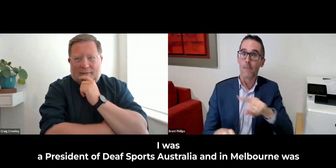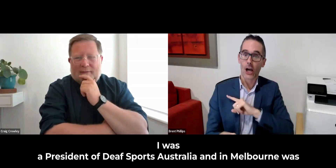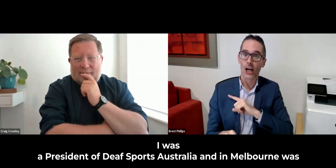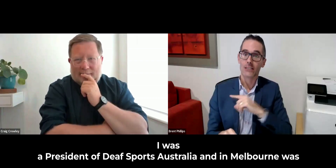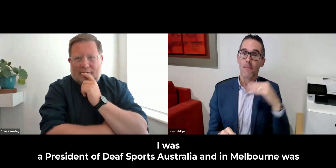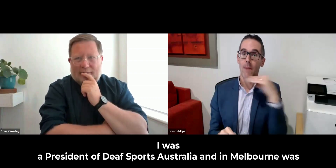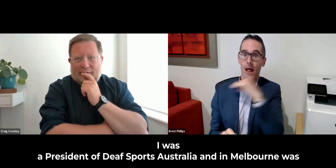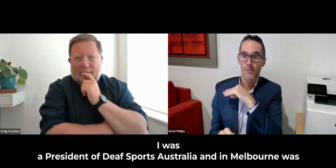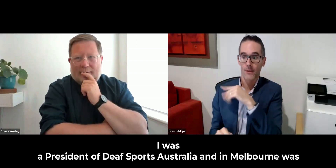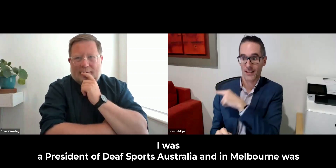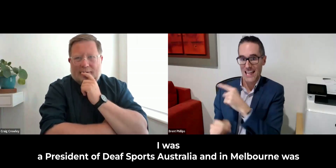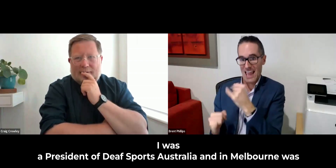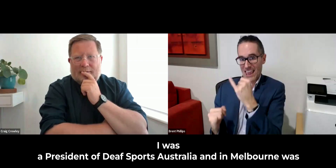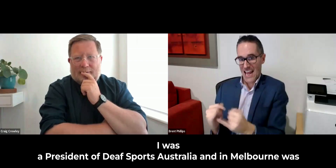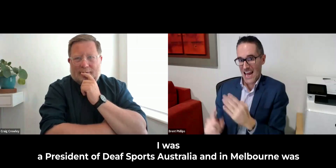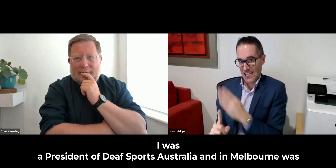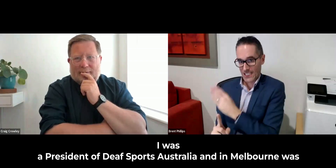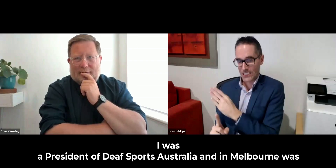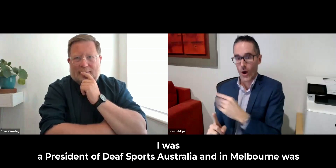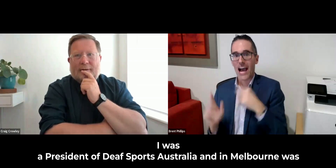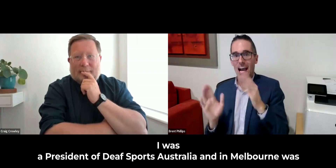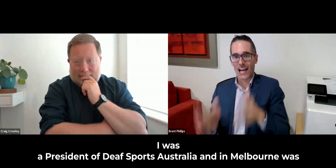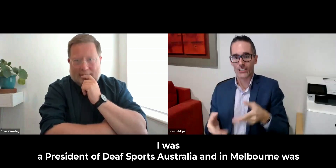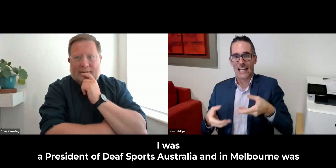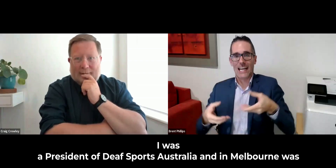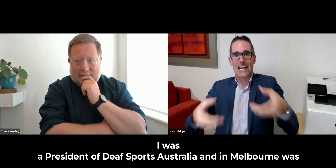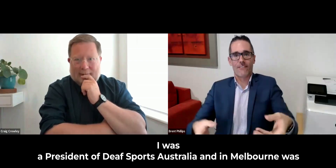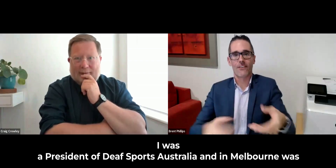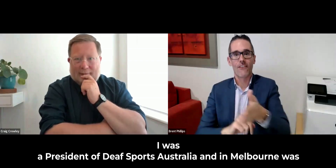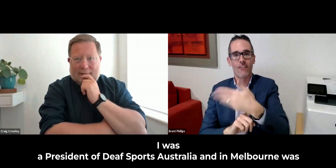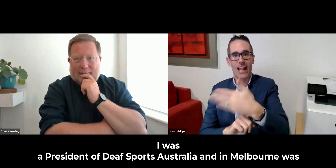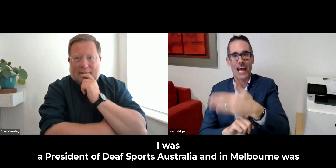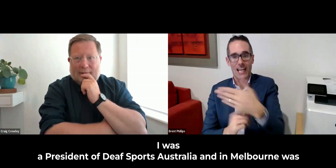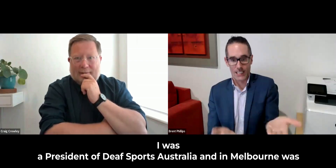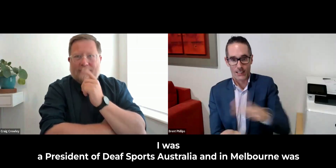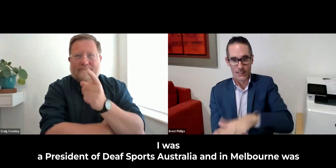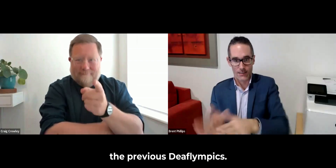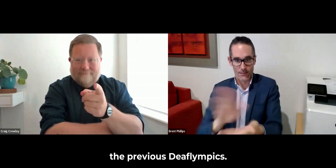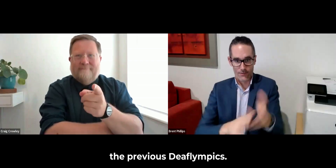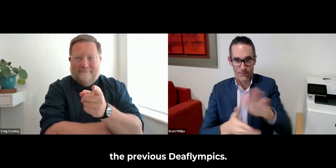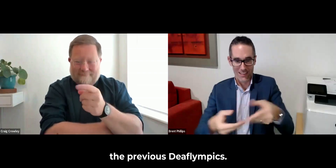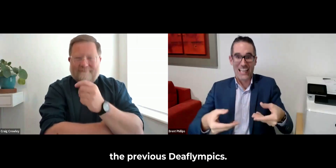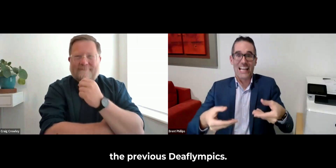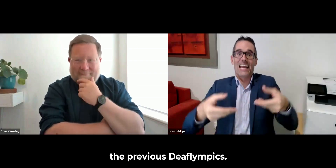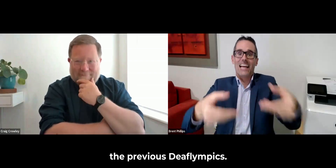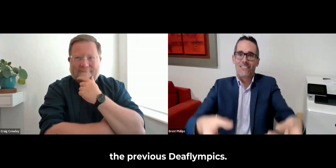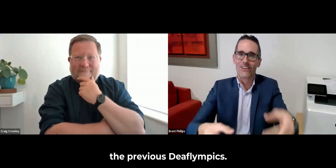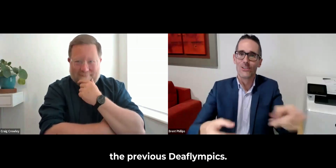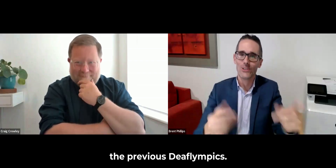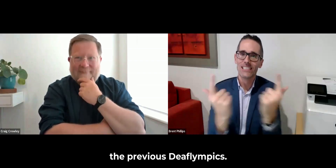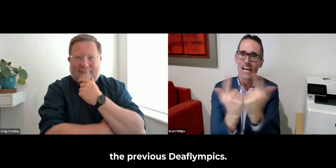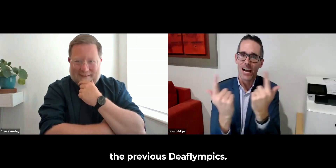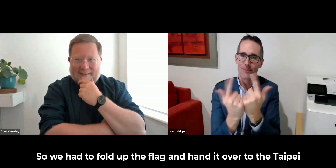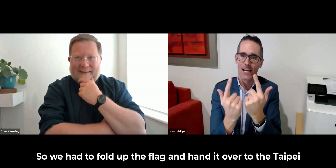Deaf Sports Australia, and in Melbourne was the previous Deaf Olympics. So we had